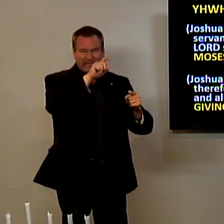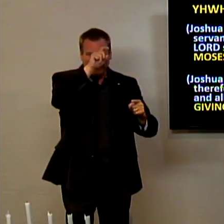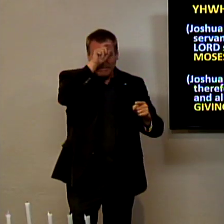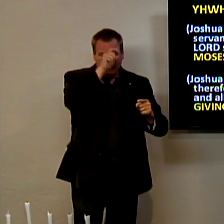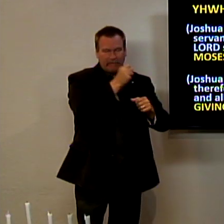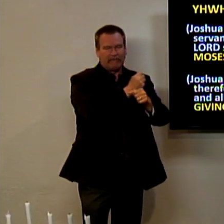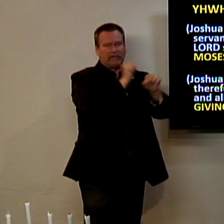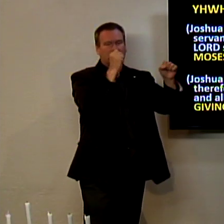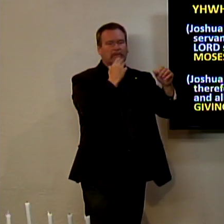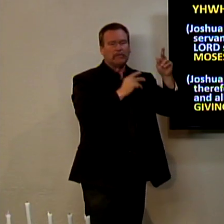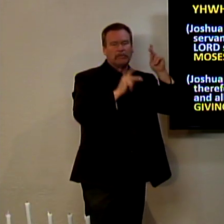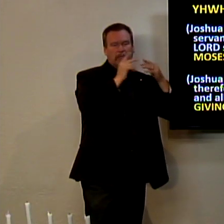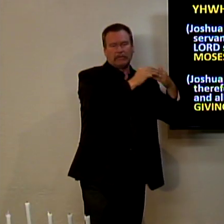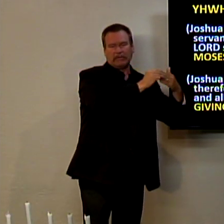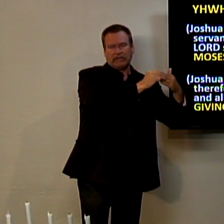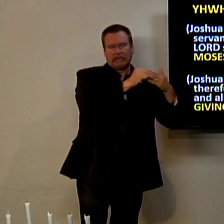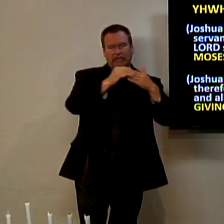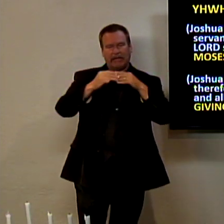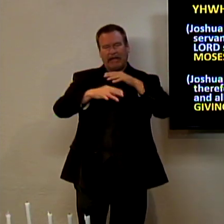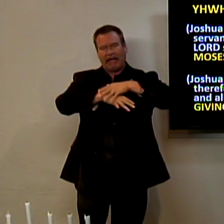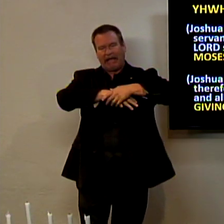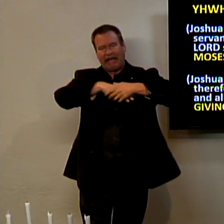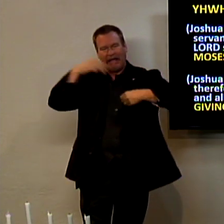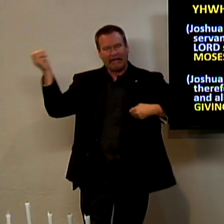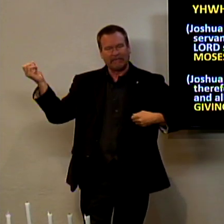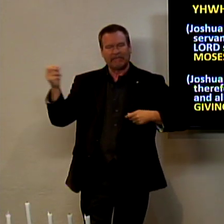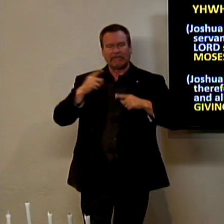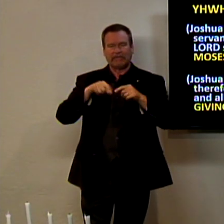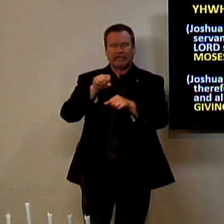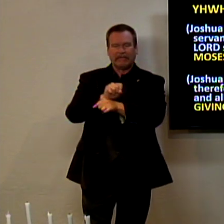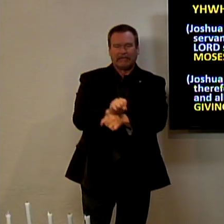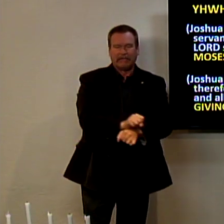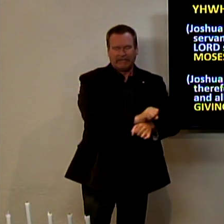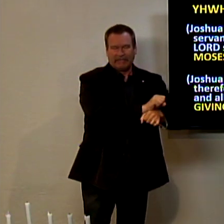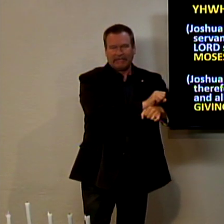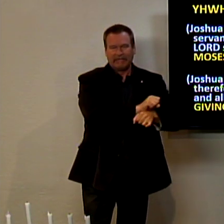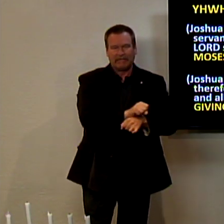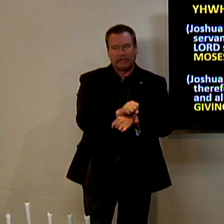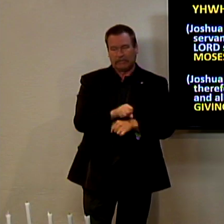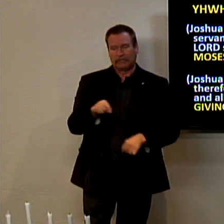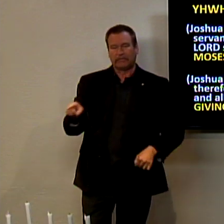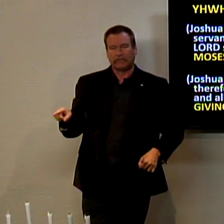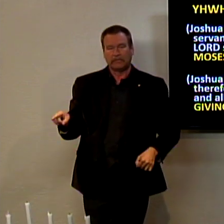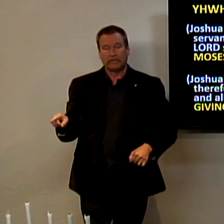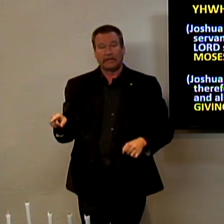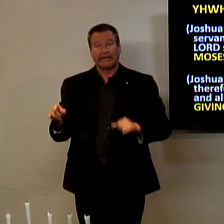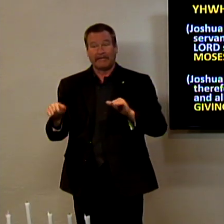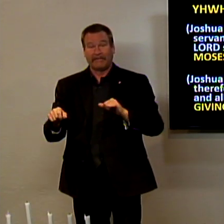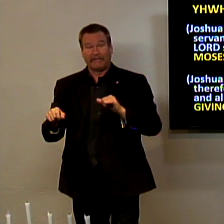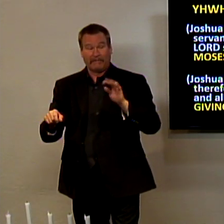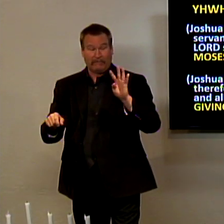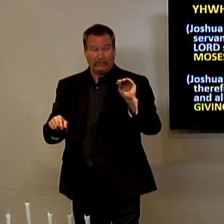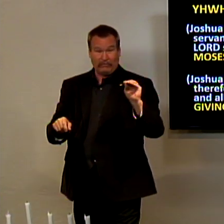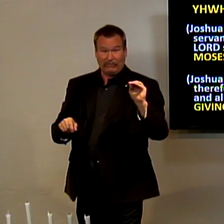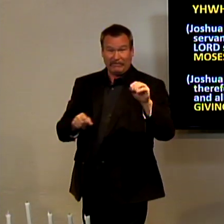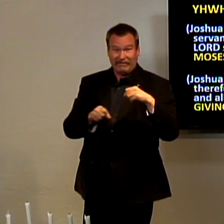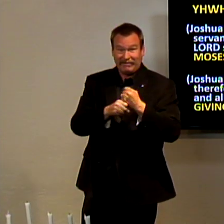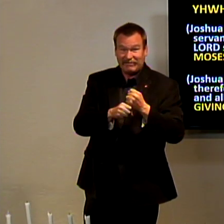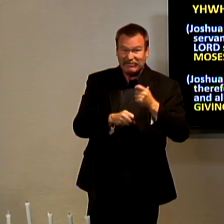burning bush, and he had gone to the king, the Pharaoh, to get his people out of Egypt as slaves.